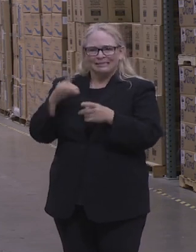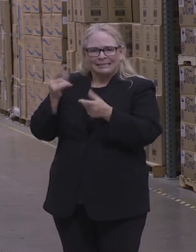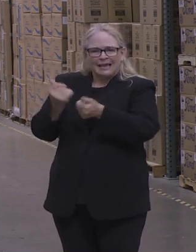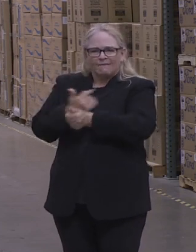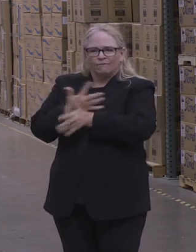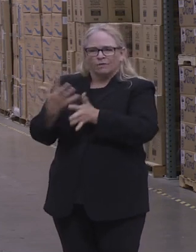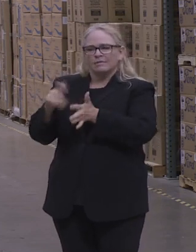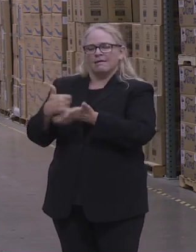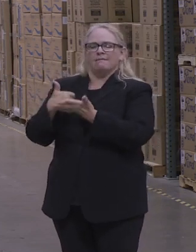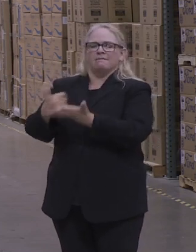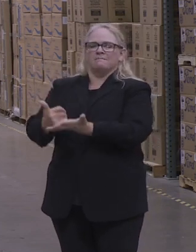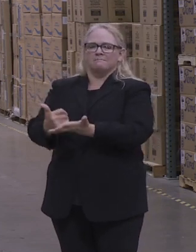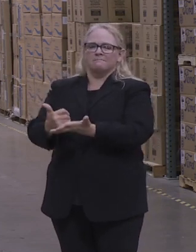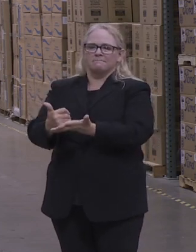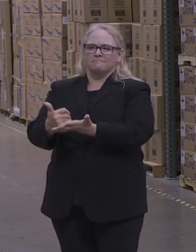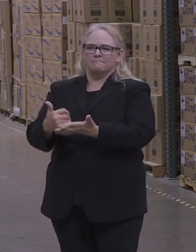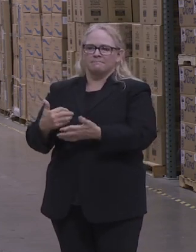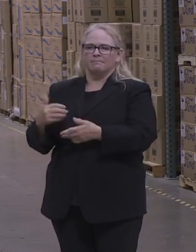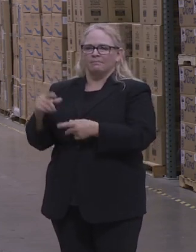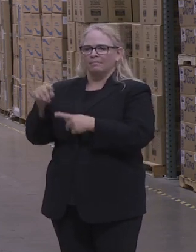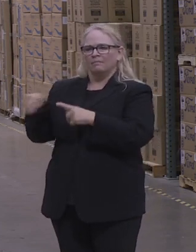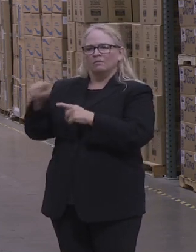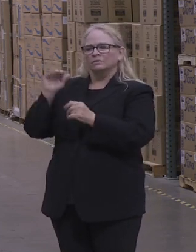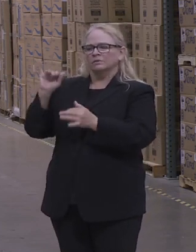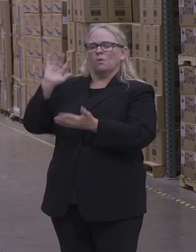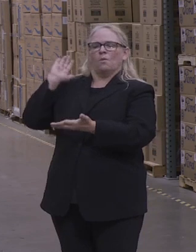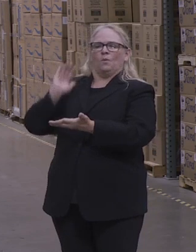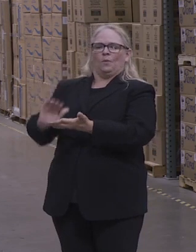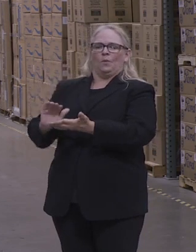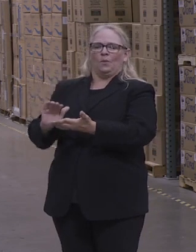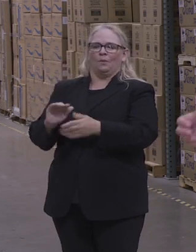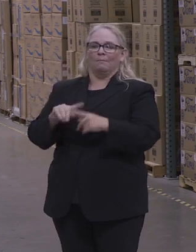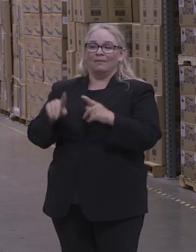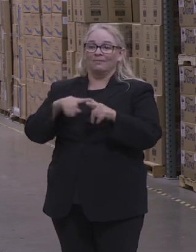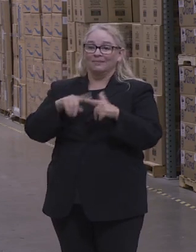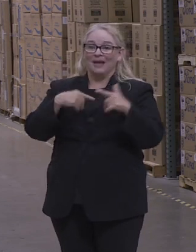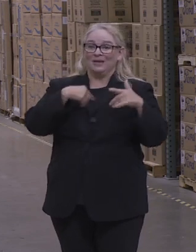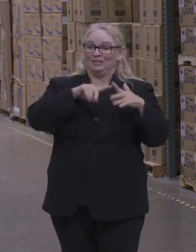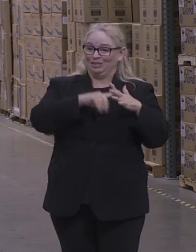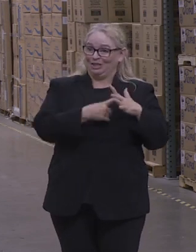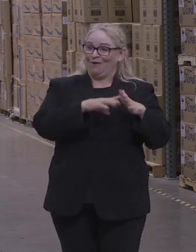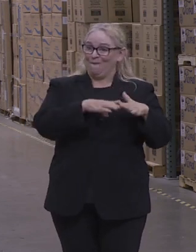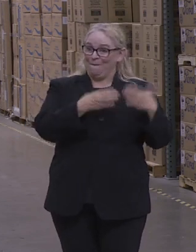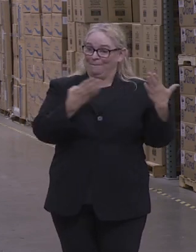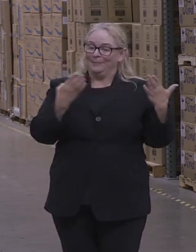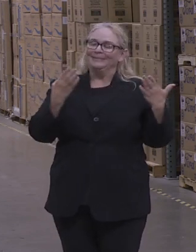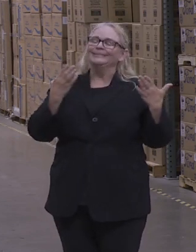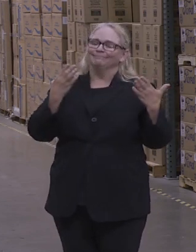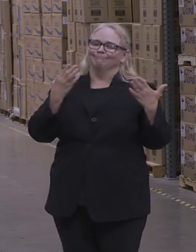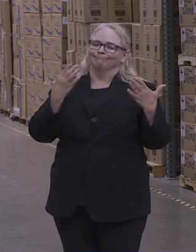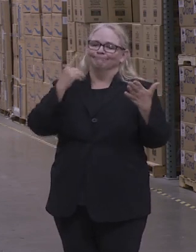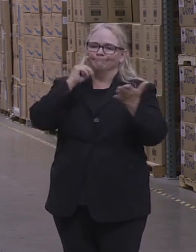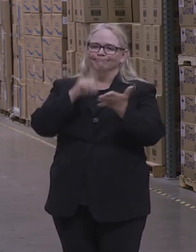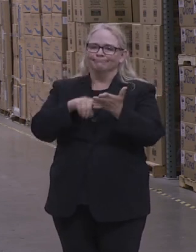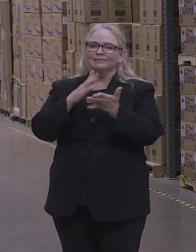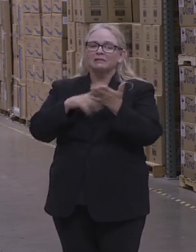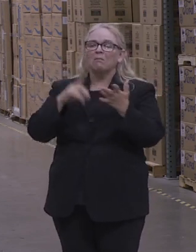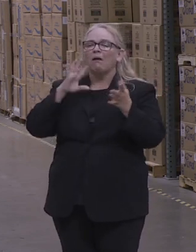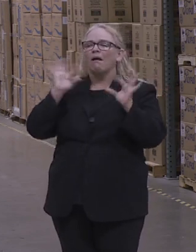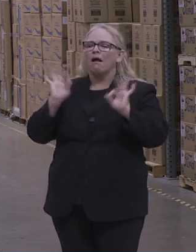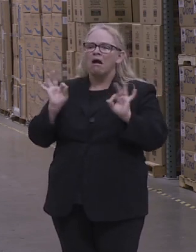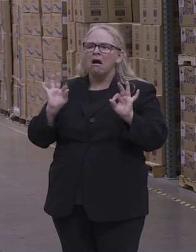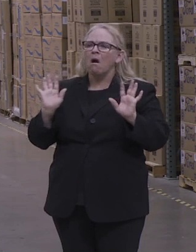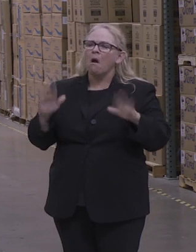many, many months, as people now begin to mix and in some cases put their guard down, we'll see those